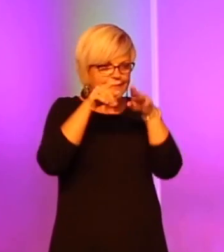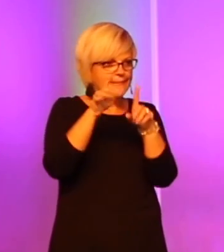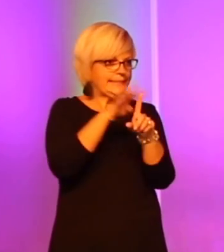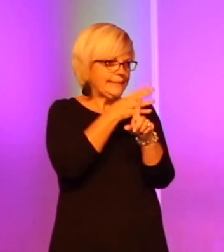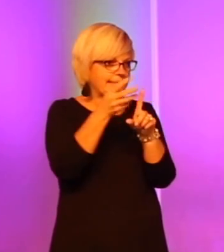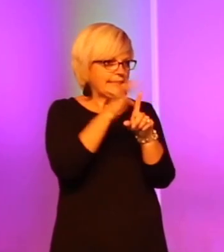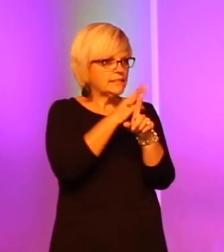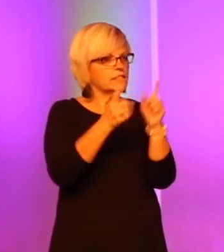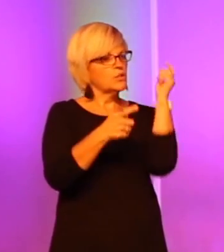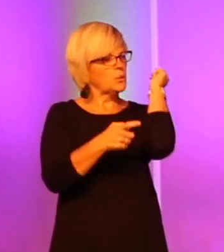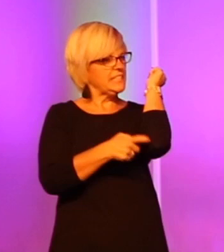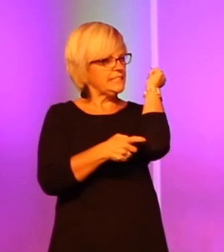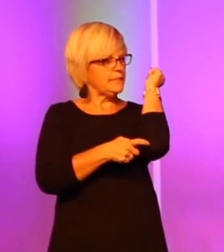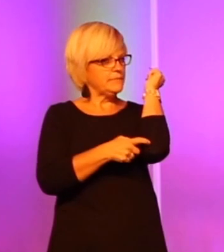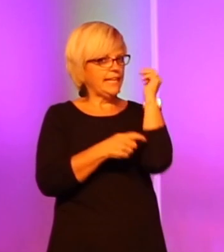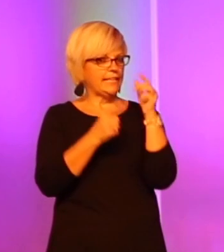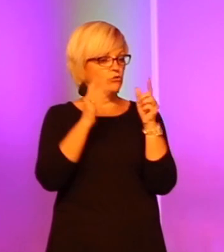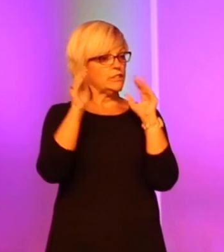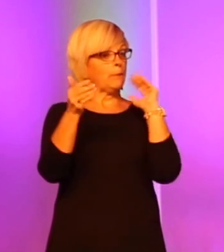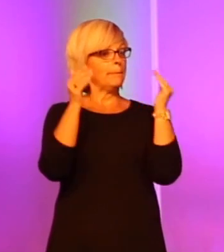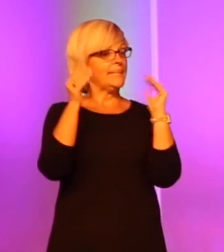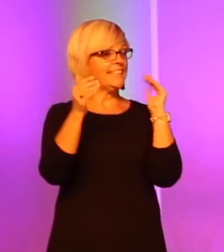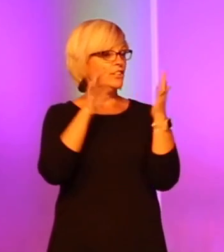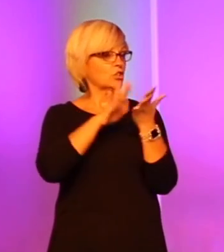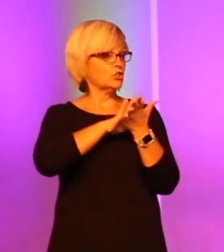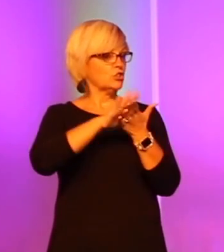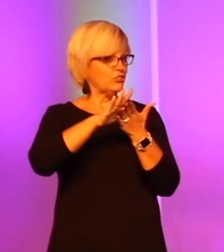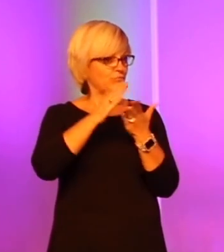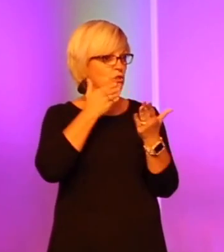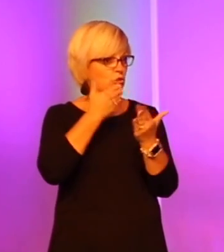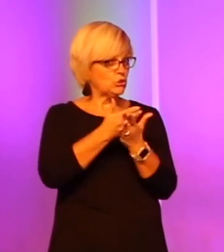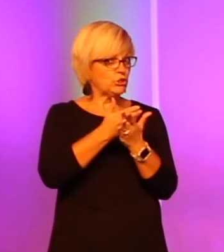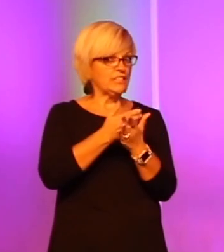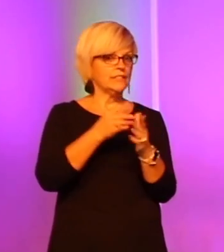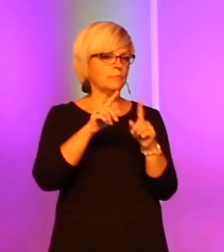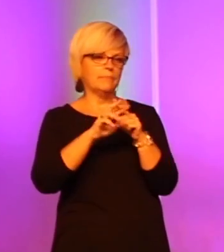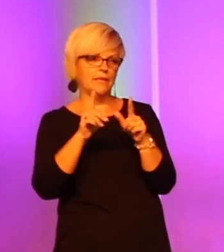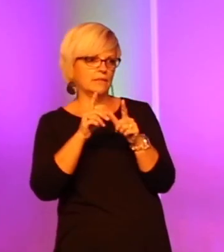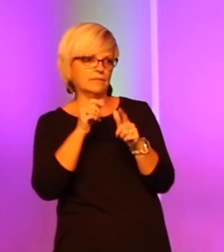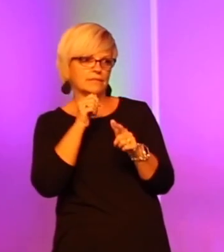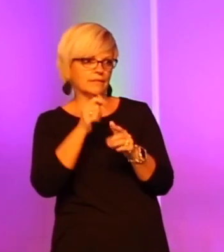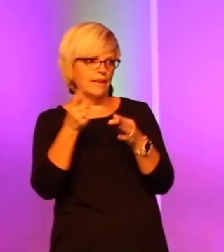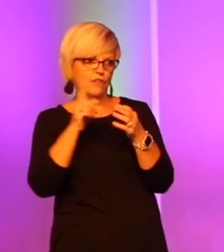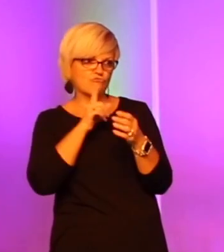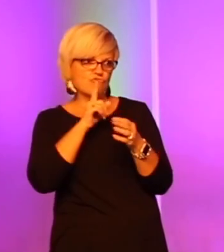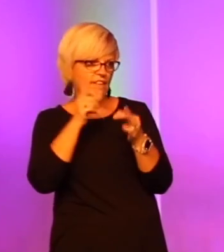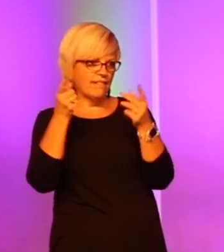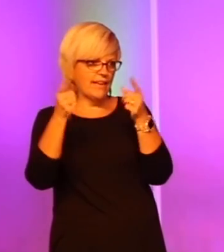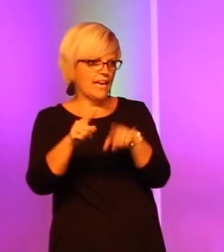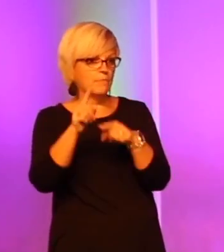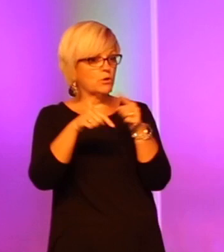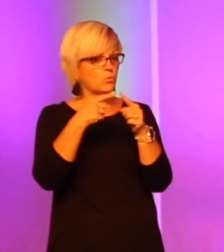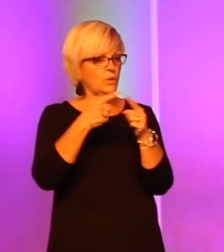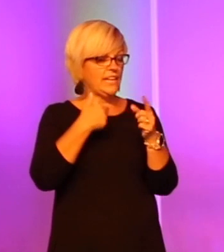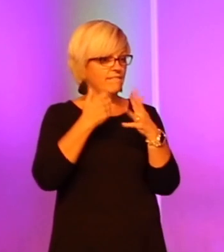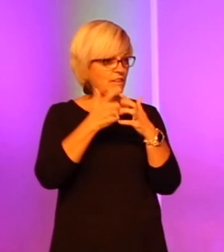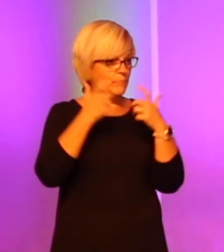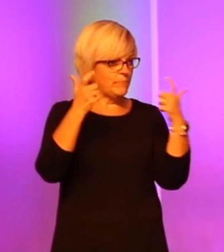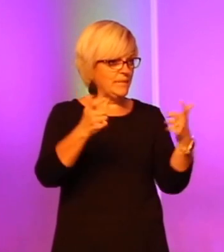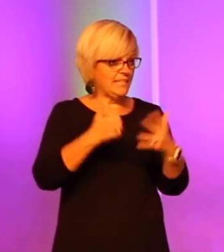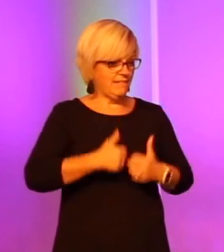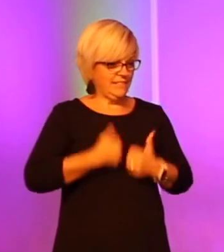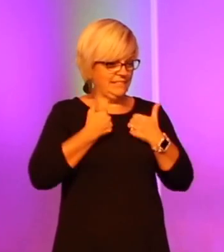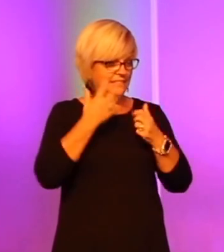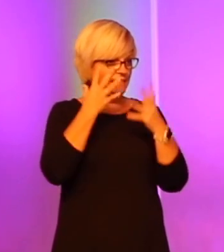never what it appears to be. And this is why we should never make quick decisions when faced with these kind of big life decisions. We